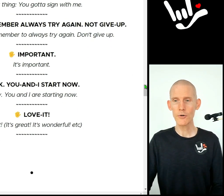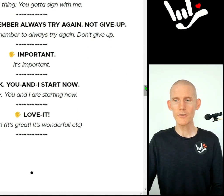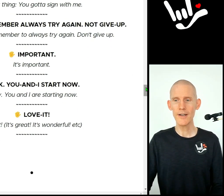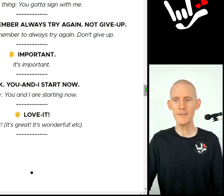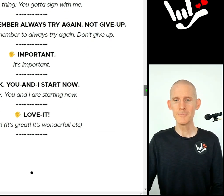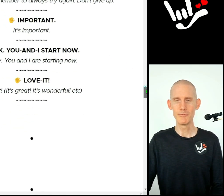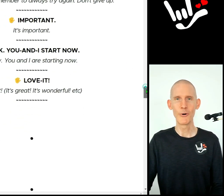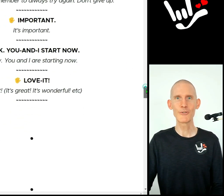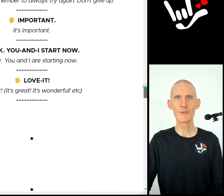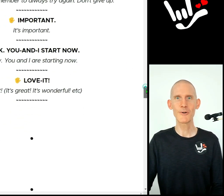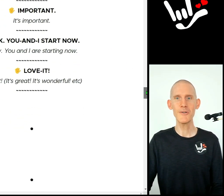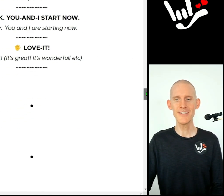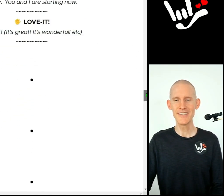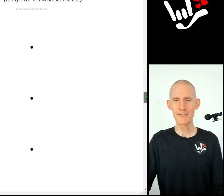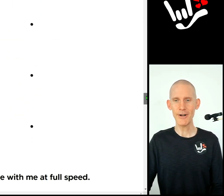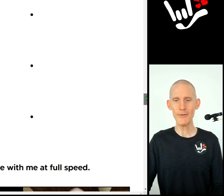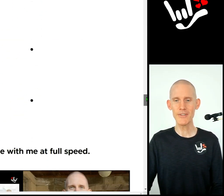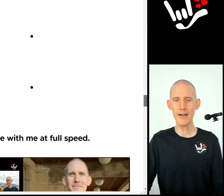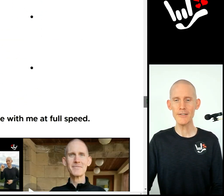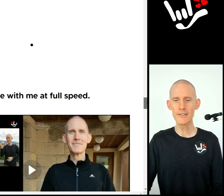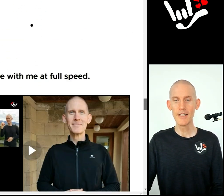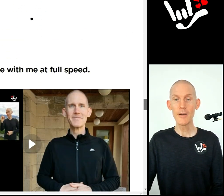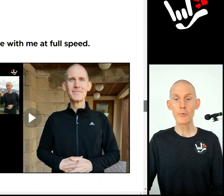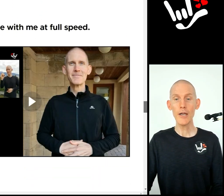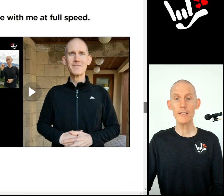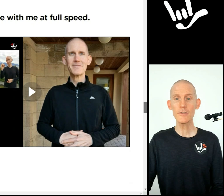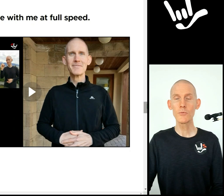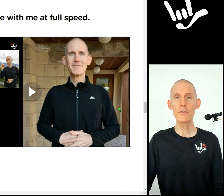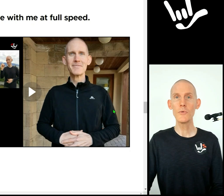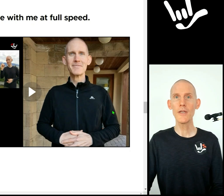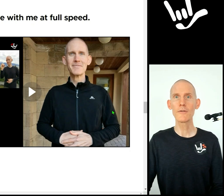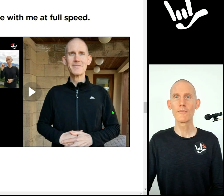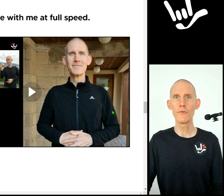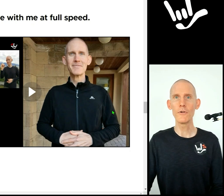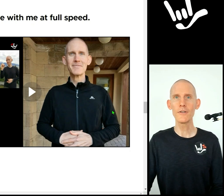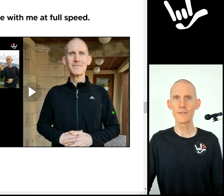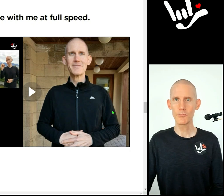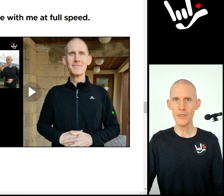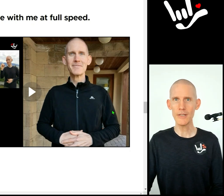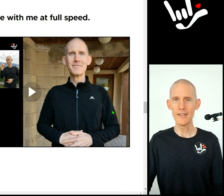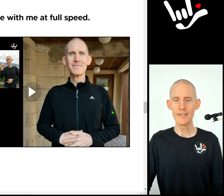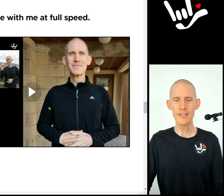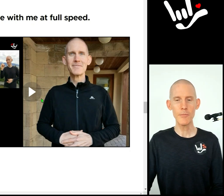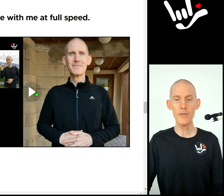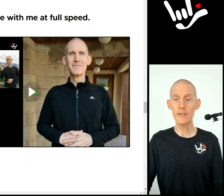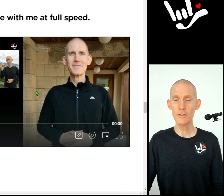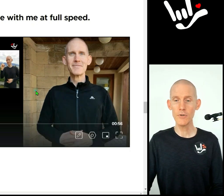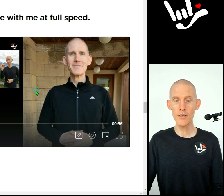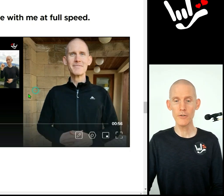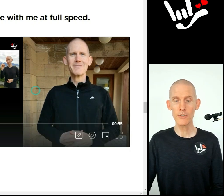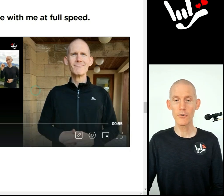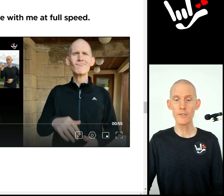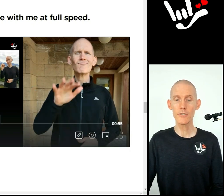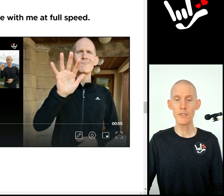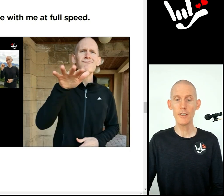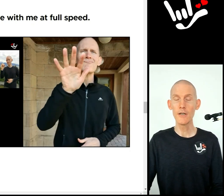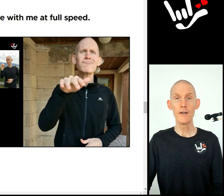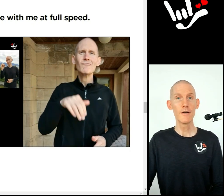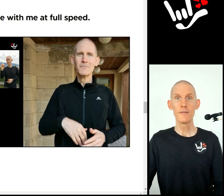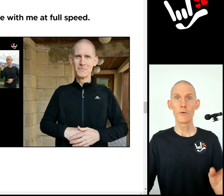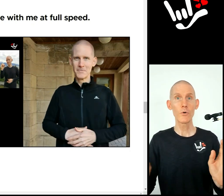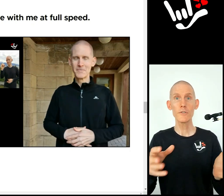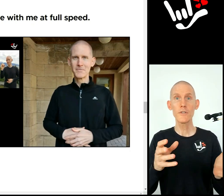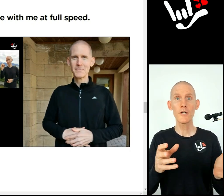that, scroll down, more scrolling, follow the dots, practice with me at full speed. Same thing in this video, you're going to